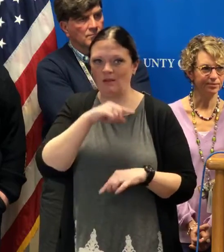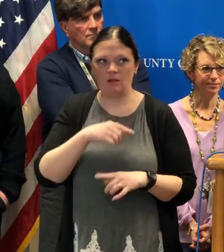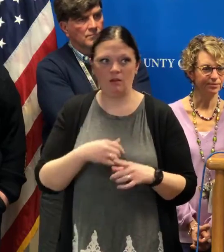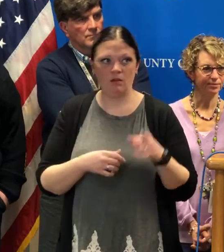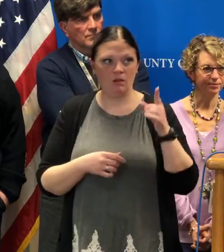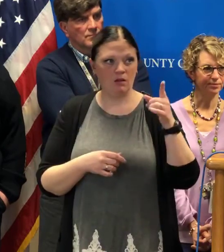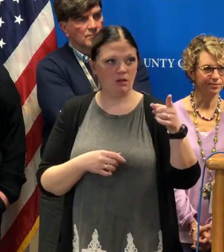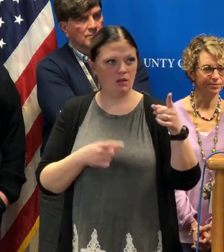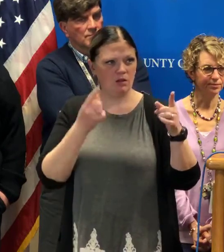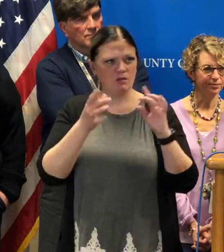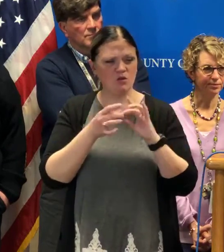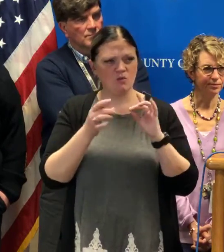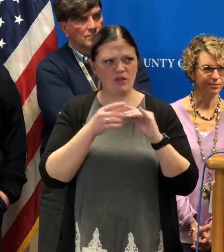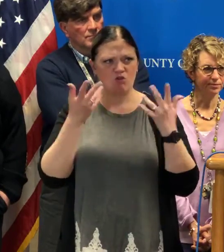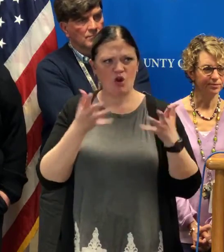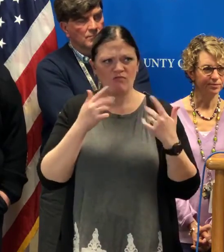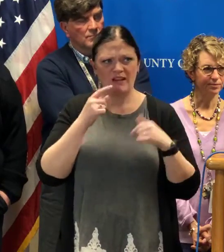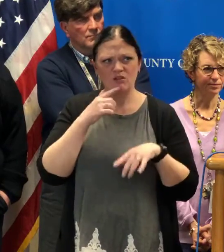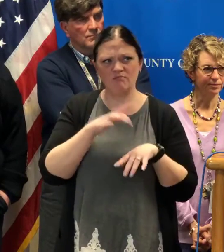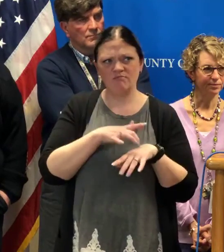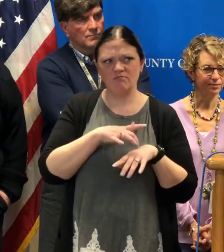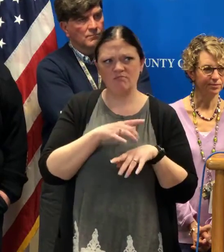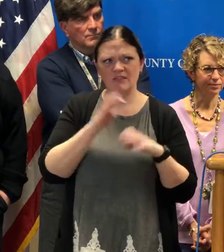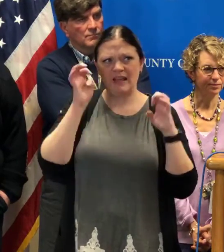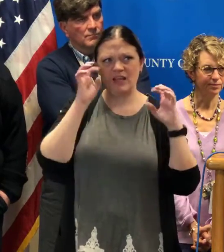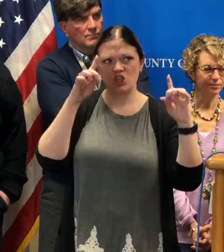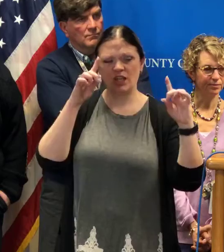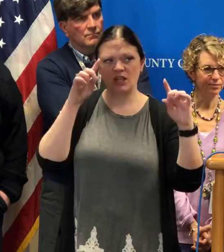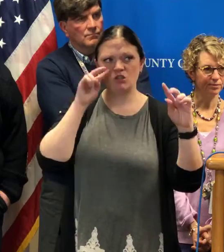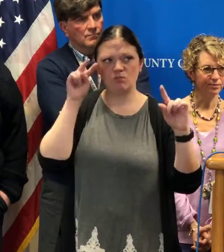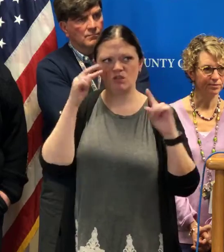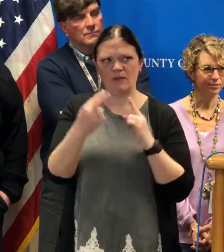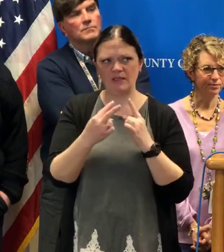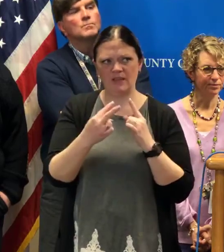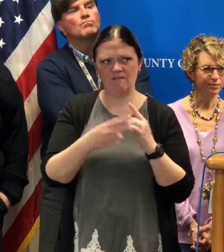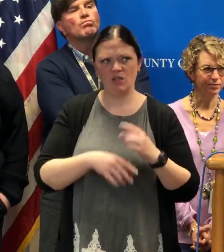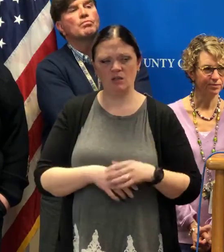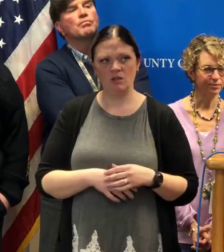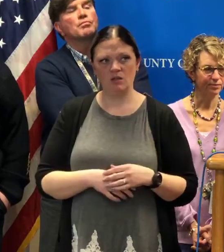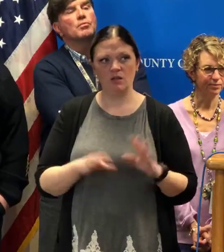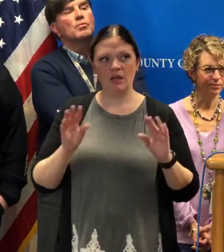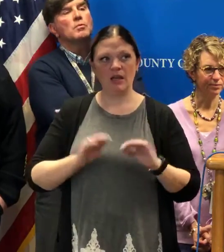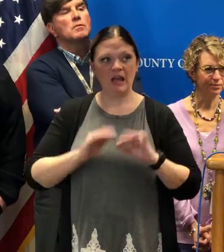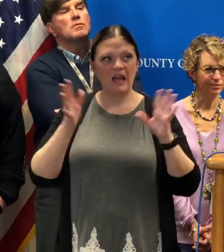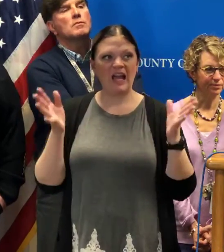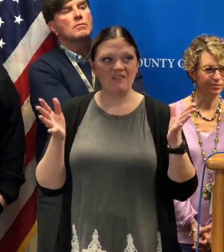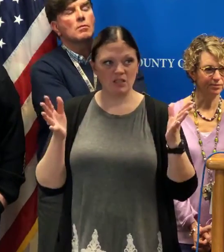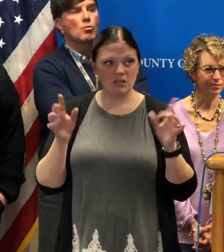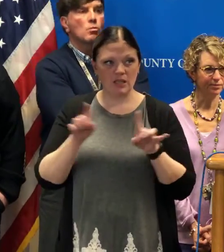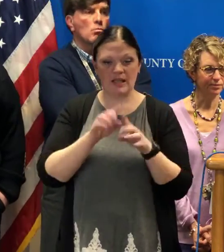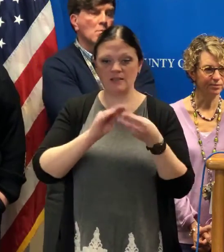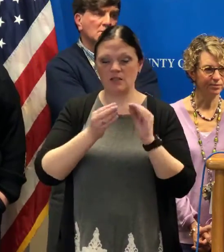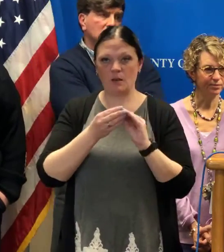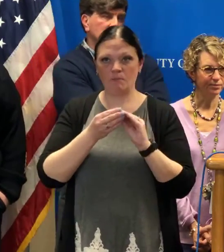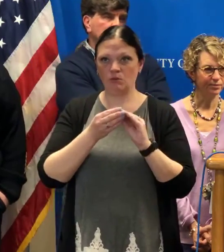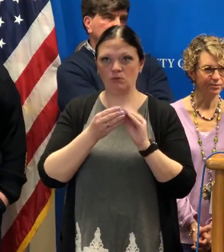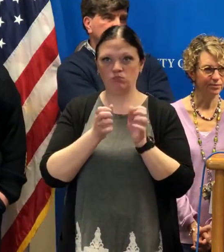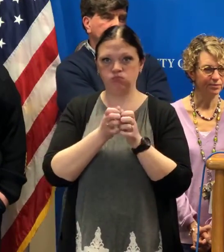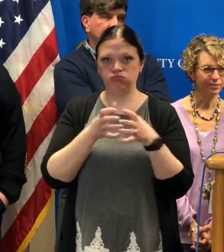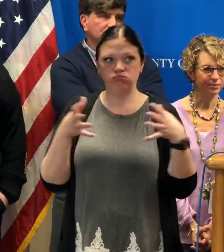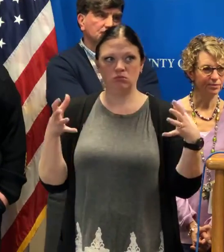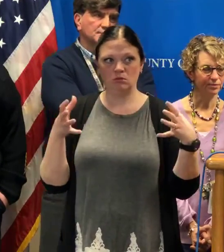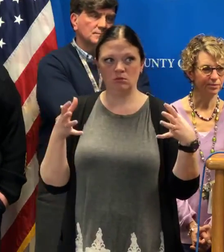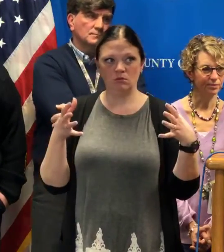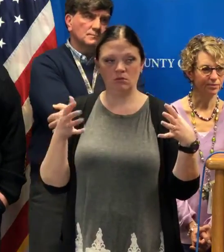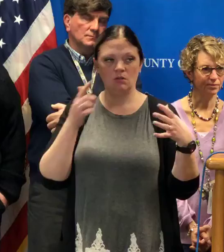Like I said, you mentioned it already. You touched upon it in terms of the education perspective. Obviously, as these numbers surge, there's